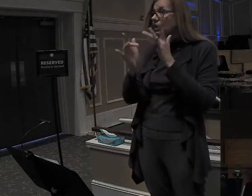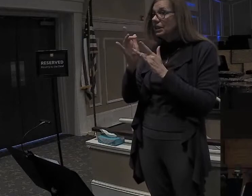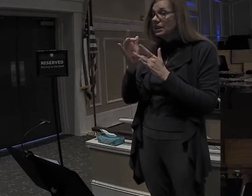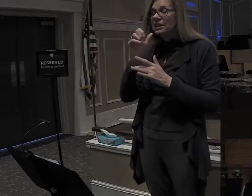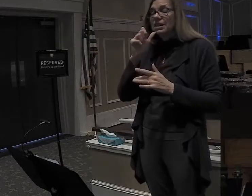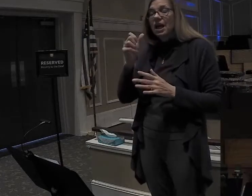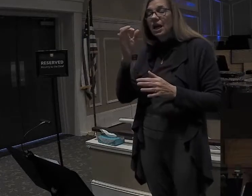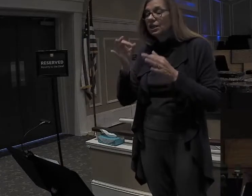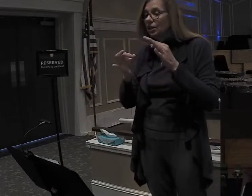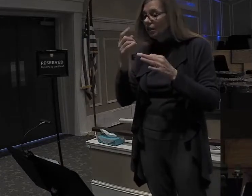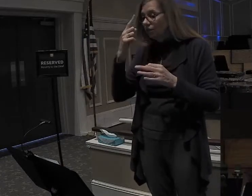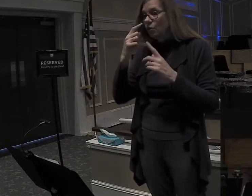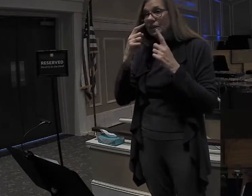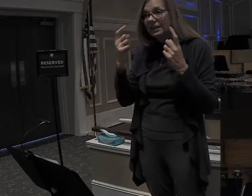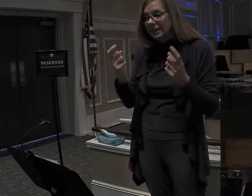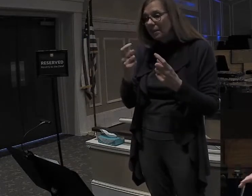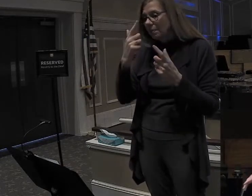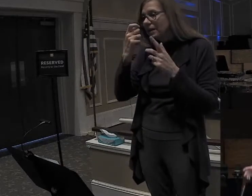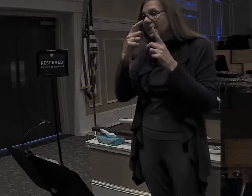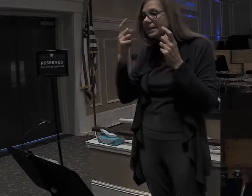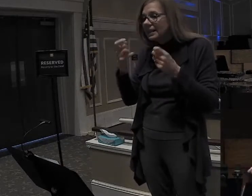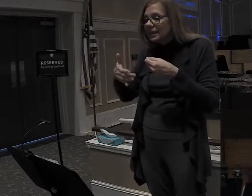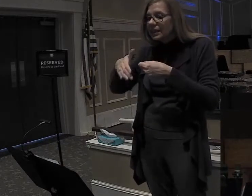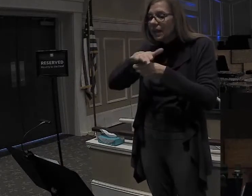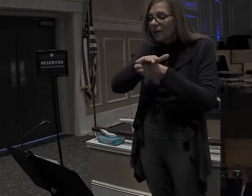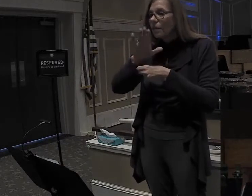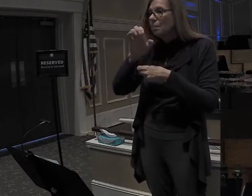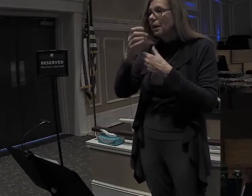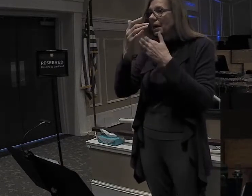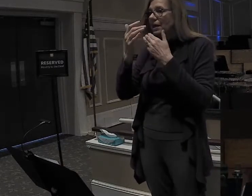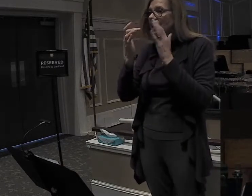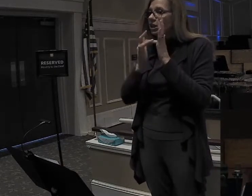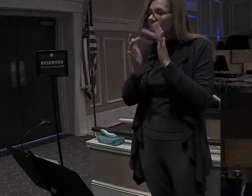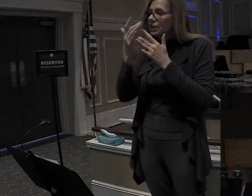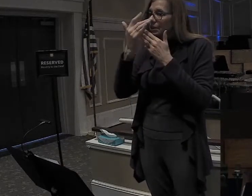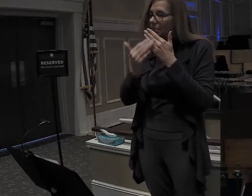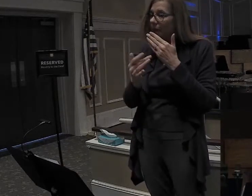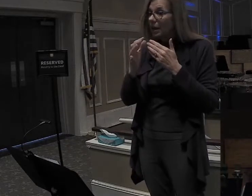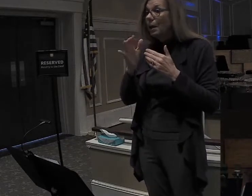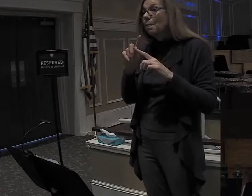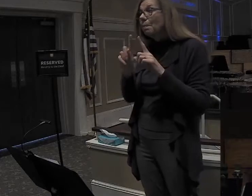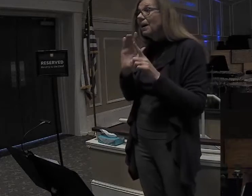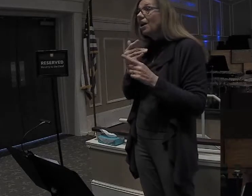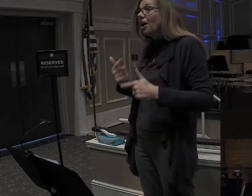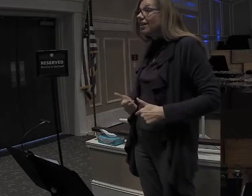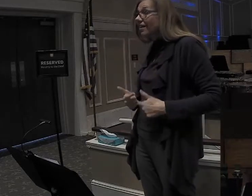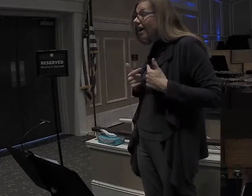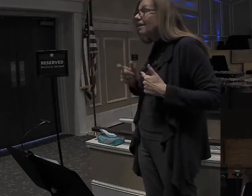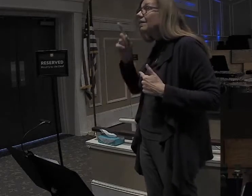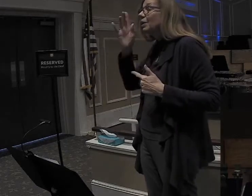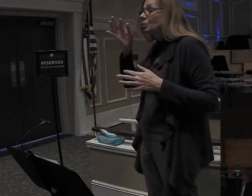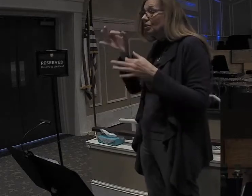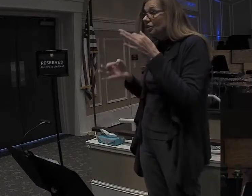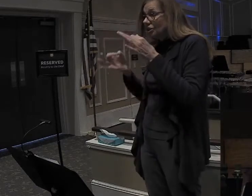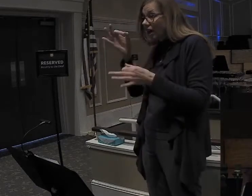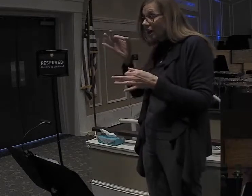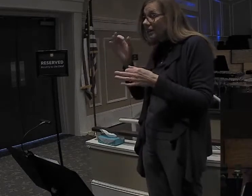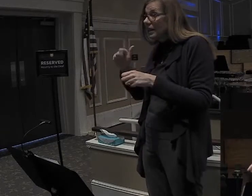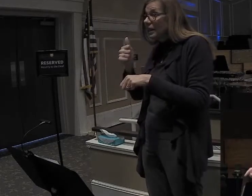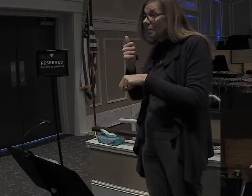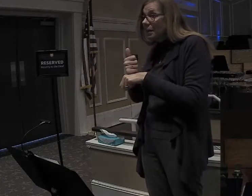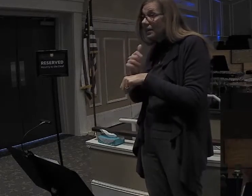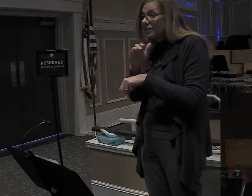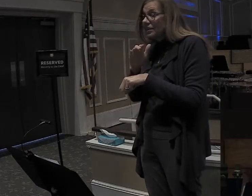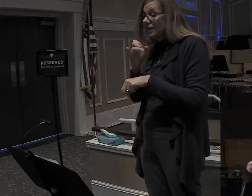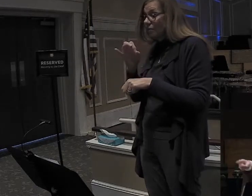judged on the basis of our sin, because our sin has been covered by the shed blood of Jesus Christ, but our life will be judged on the basis of whether or not we